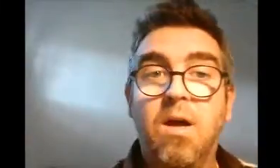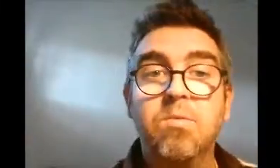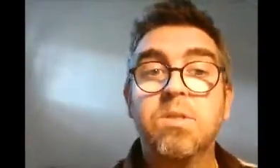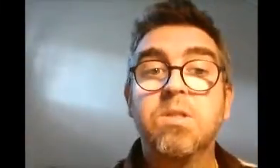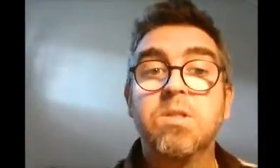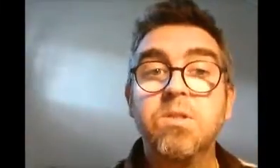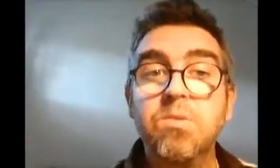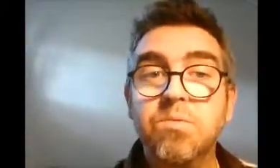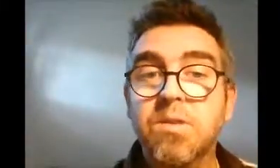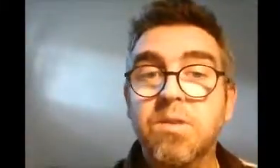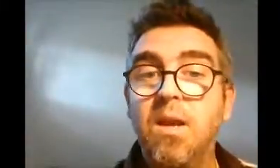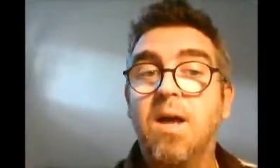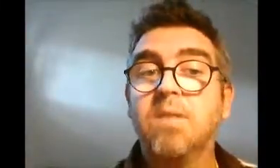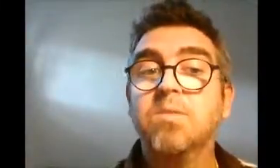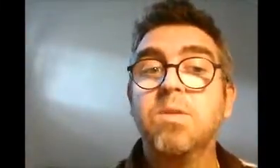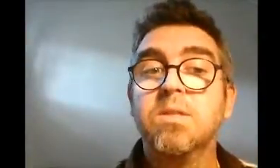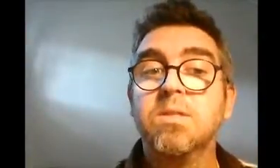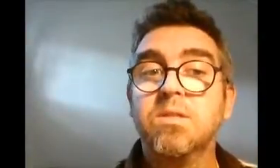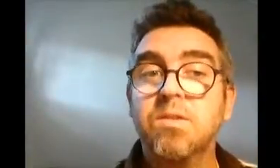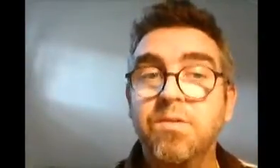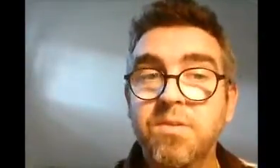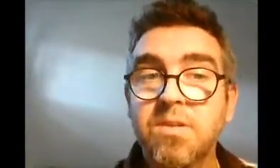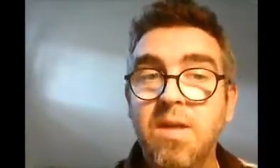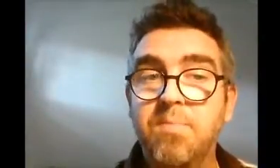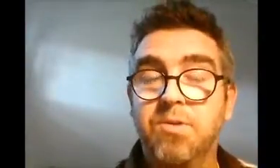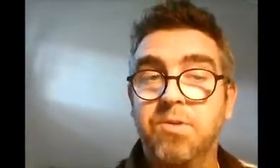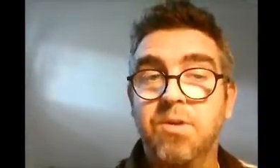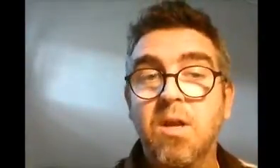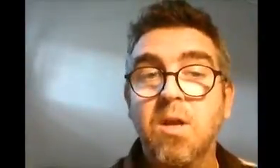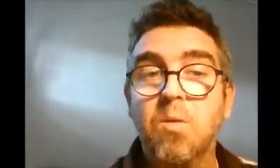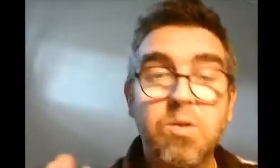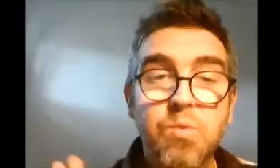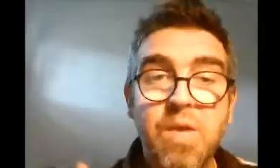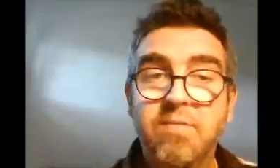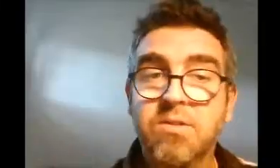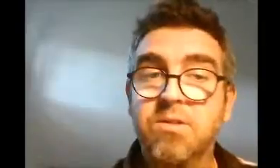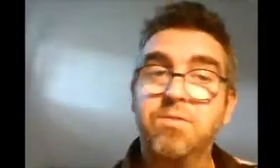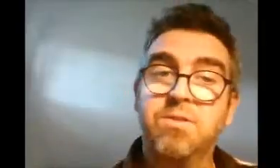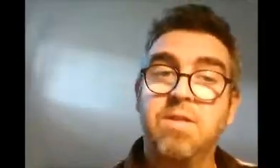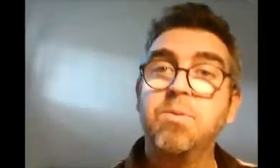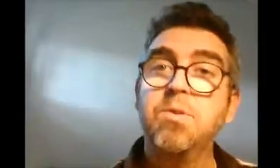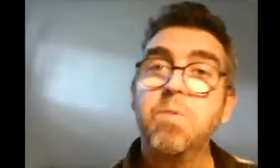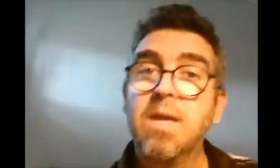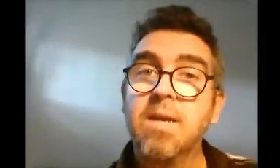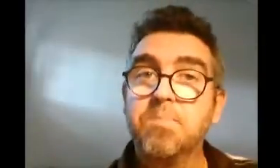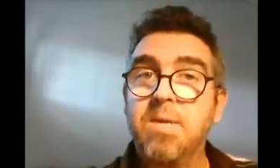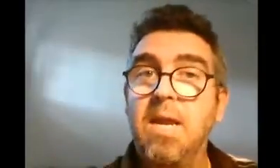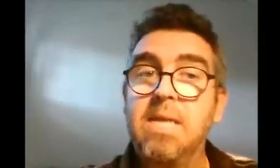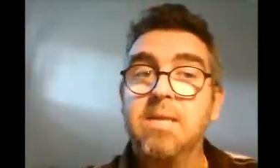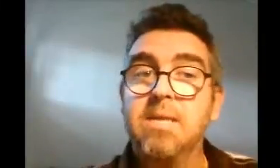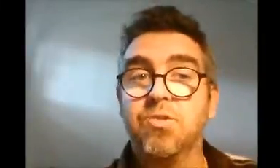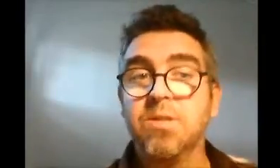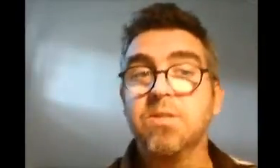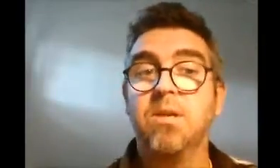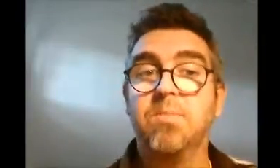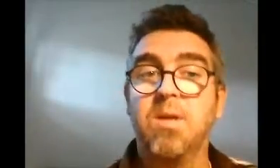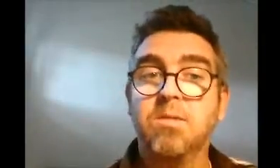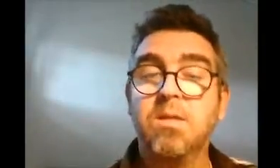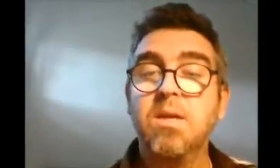will soon tell us what is the surface temperature. Once we have the surface temperature, we can obtain the intrinsic luminosity, and